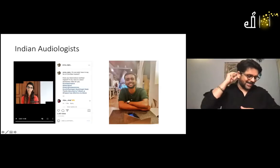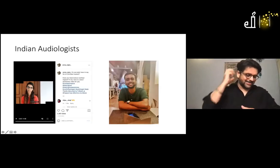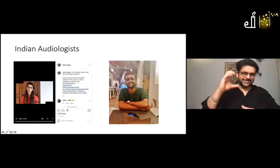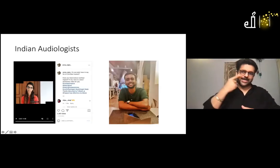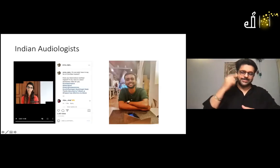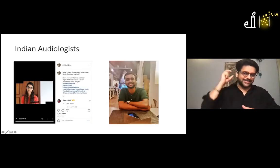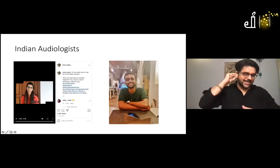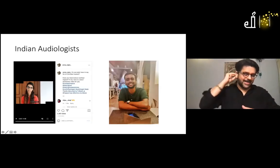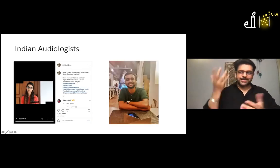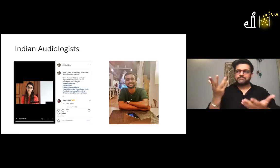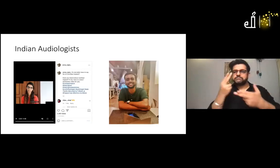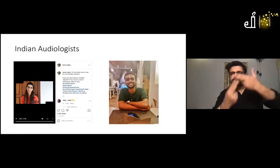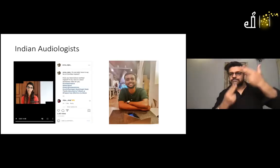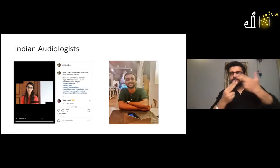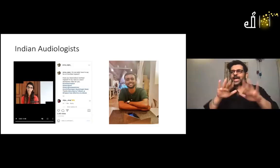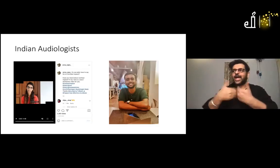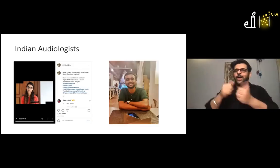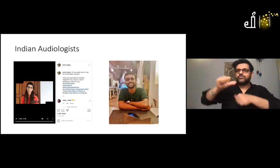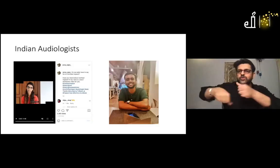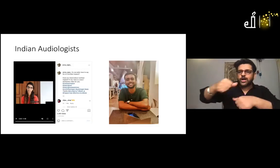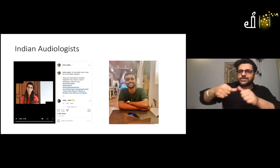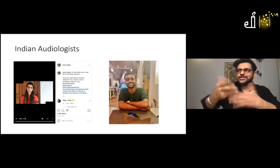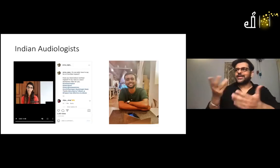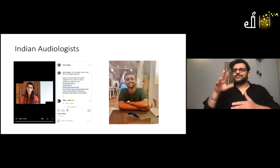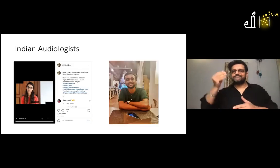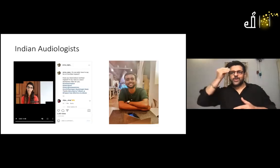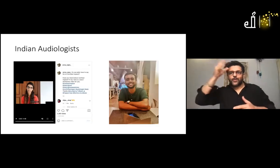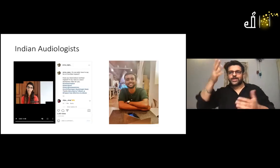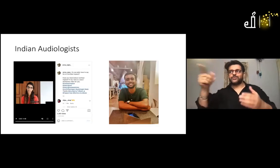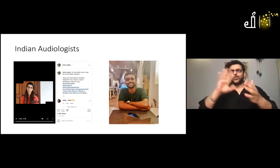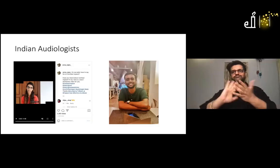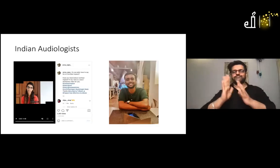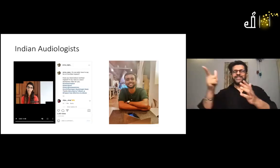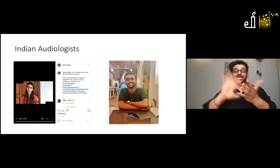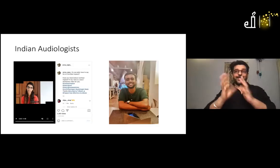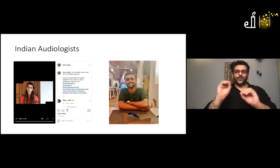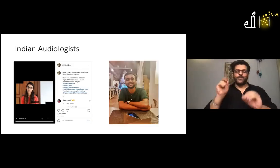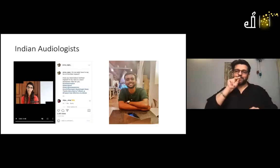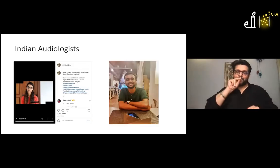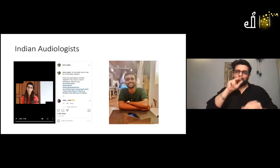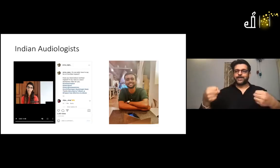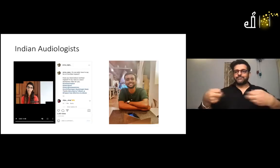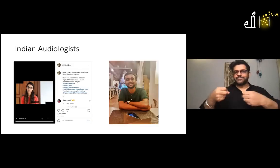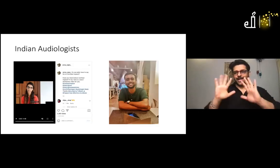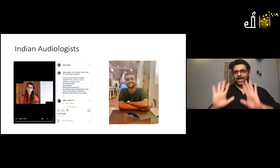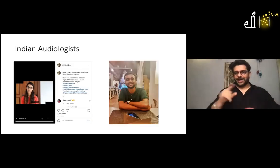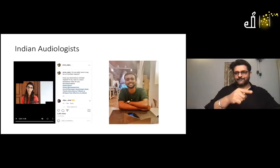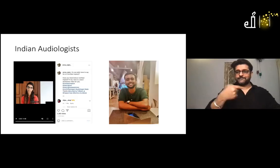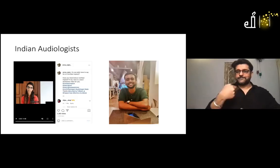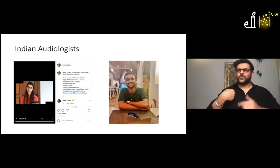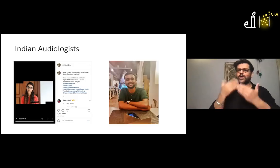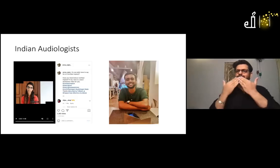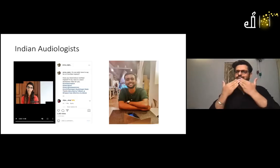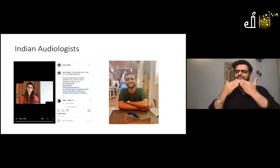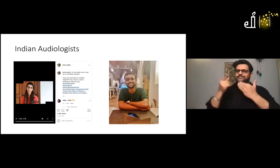about cochlear implant and how the process goes. What's the awareness like?